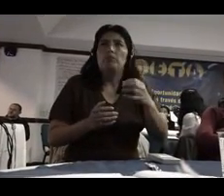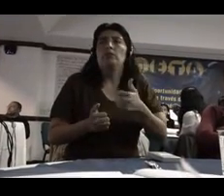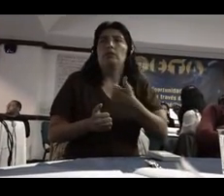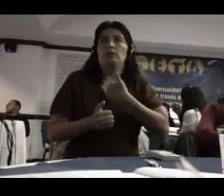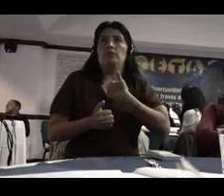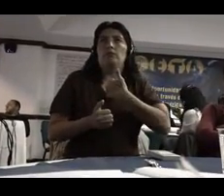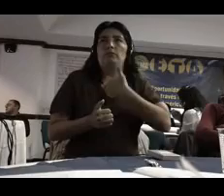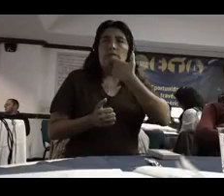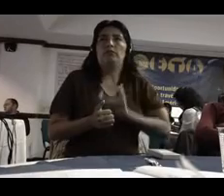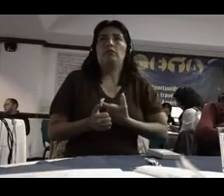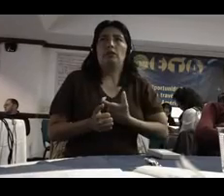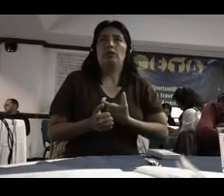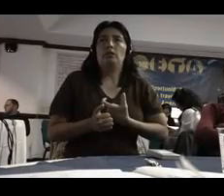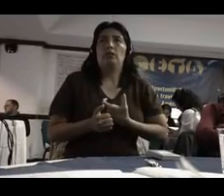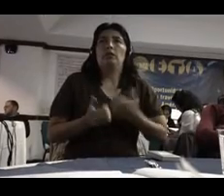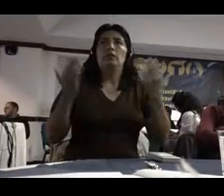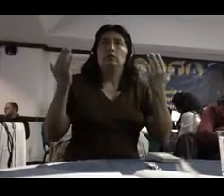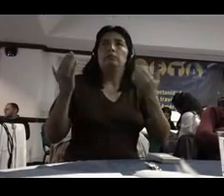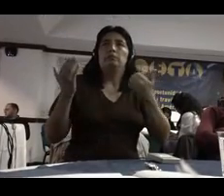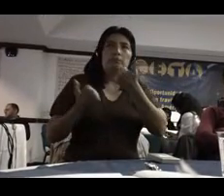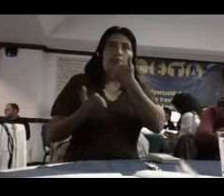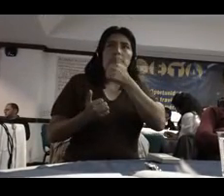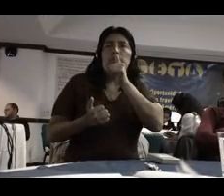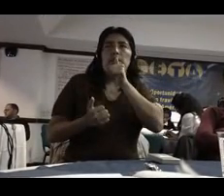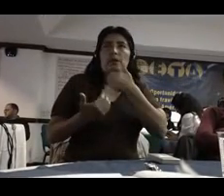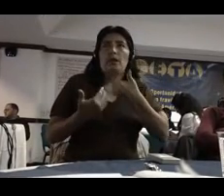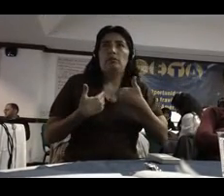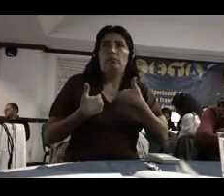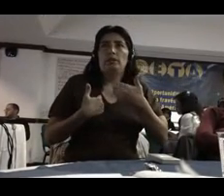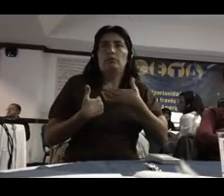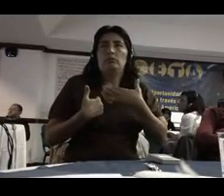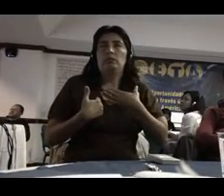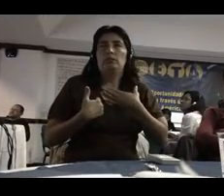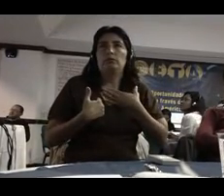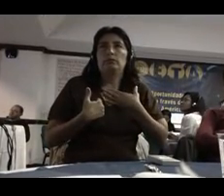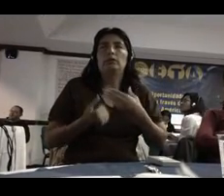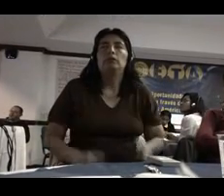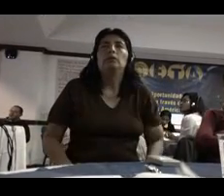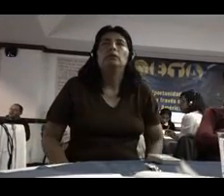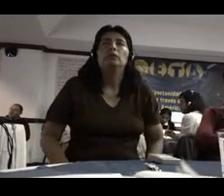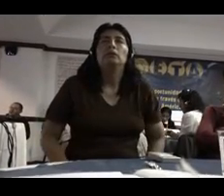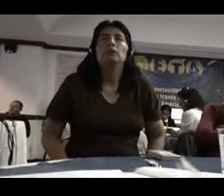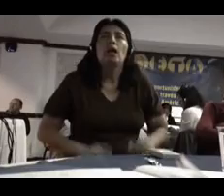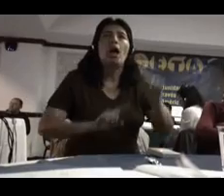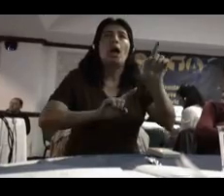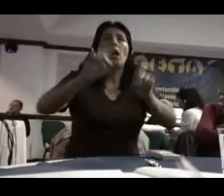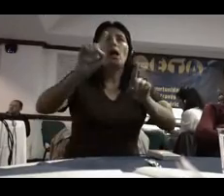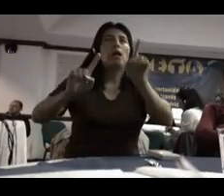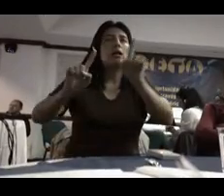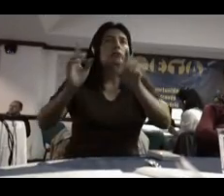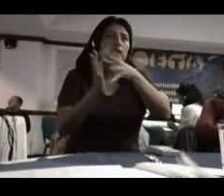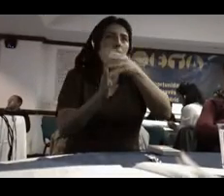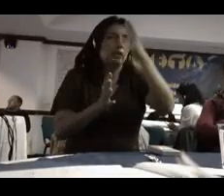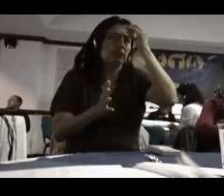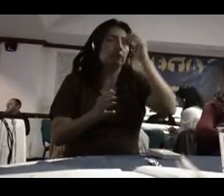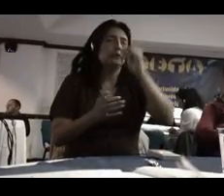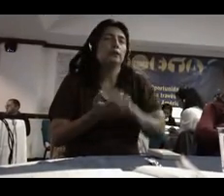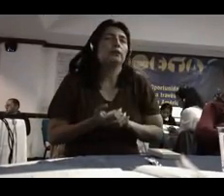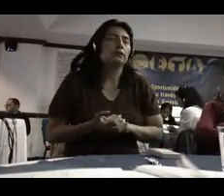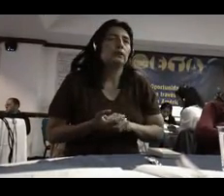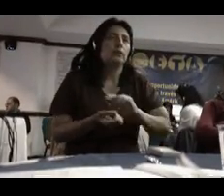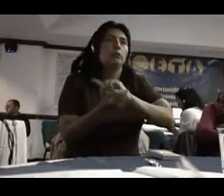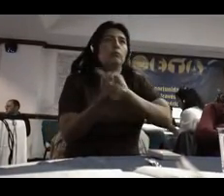And only some learning appears as behavioral change. And many things that exist are not empirically verifiable. It doesn't mean